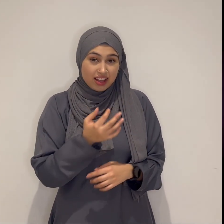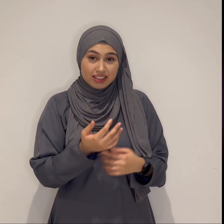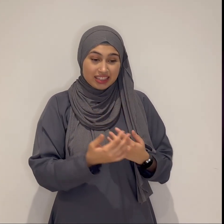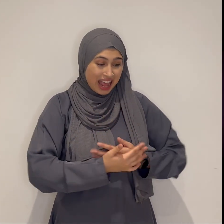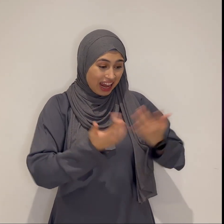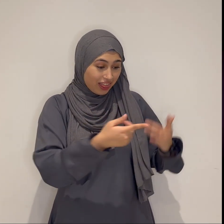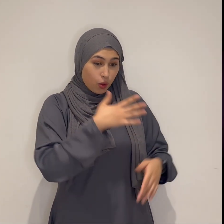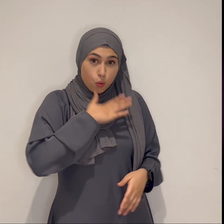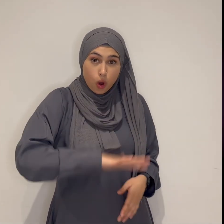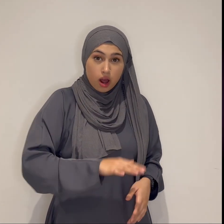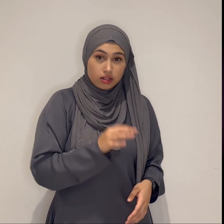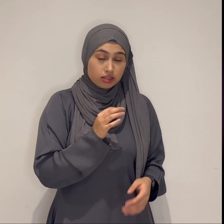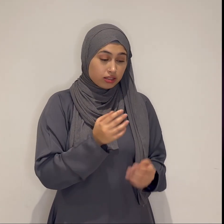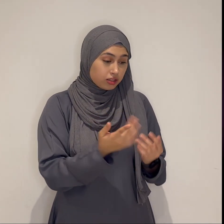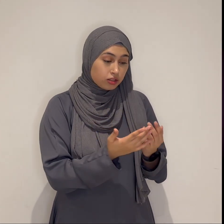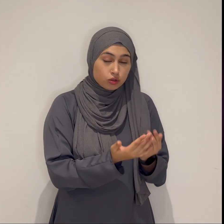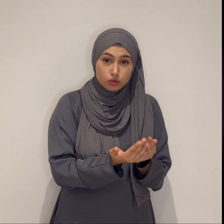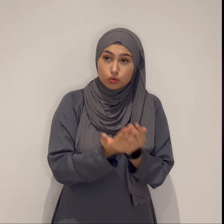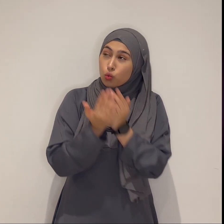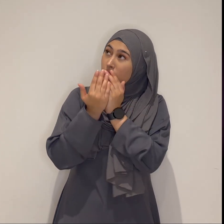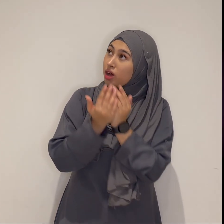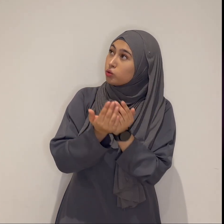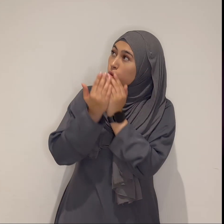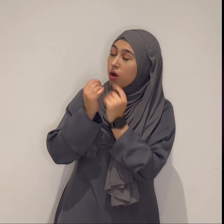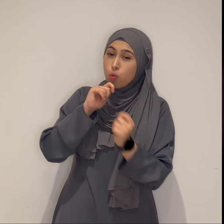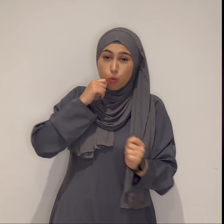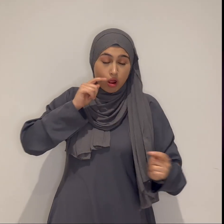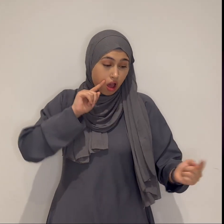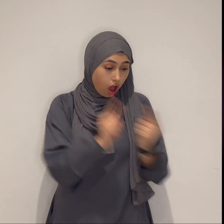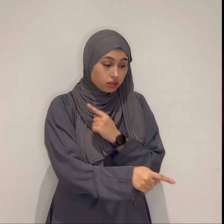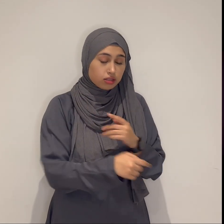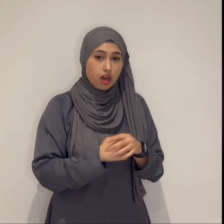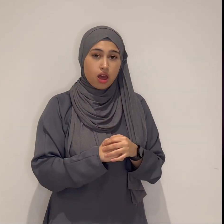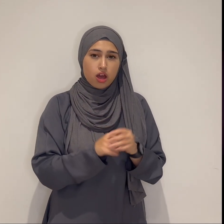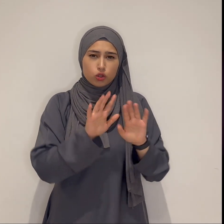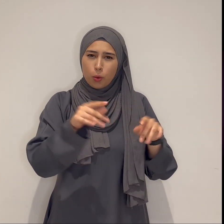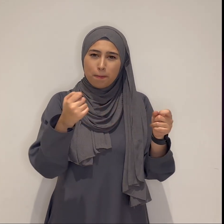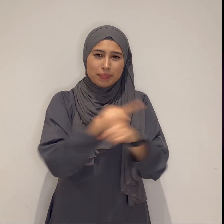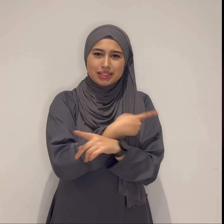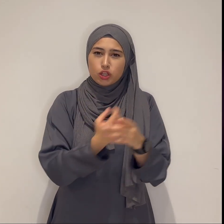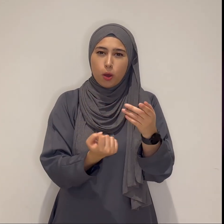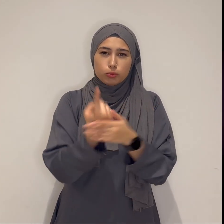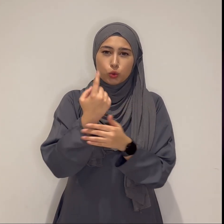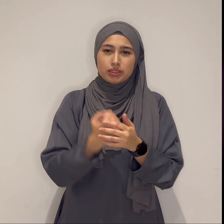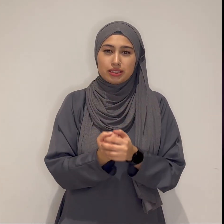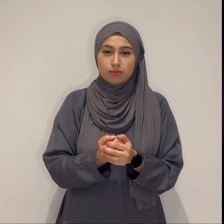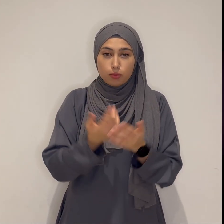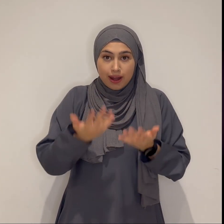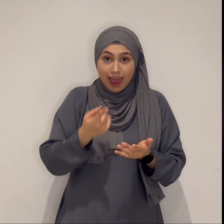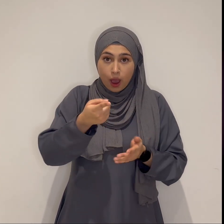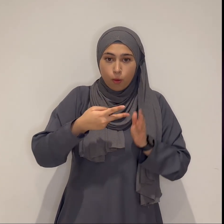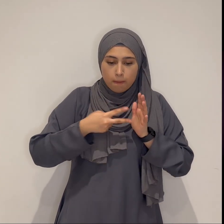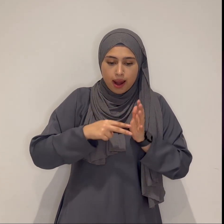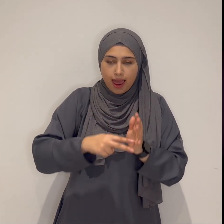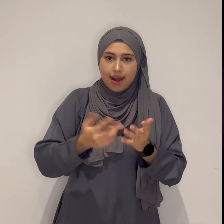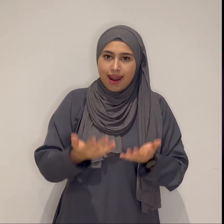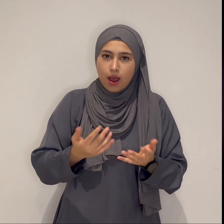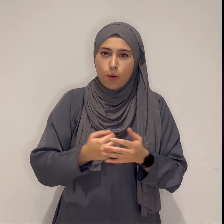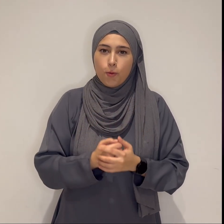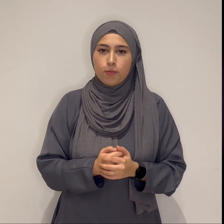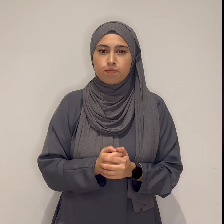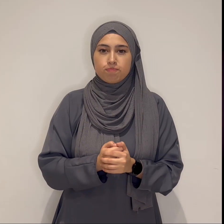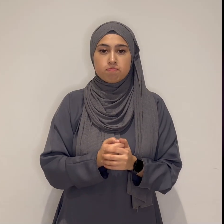me whatever it is that you want, and your dua and supplication will be answered. Don't miss that opportunity. In fact, from now, start